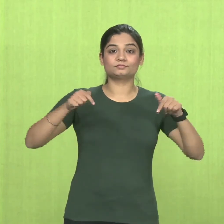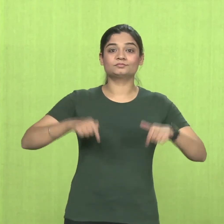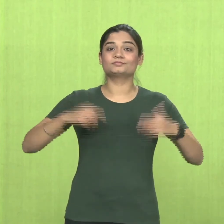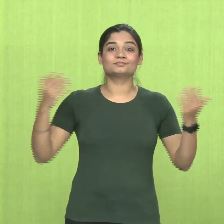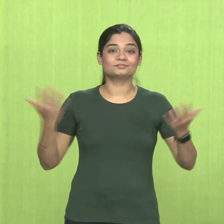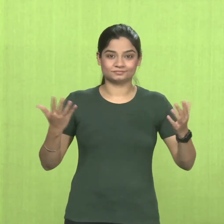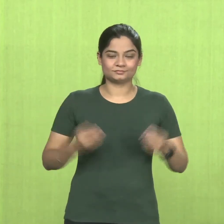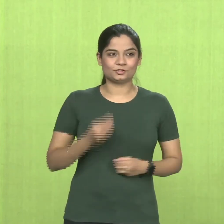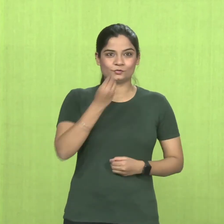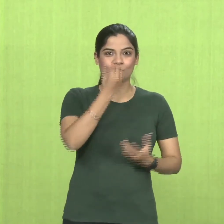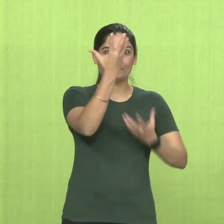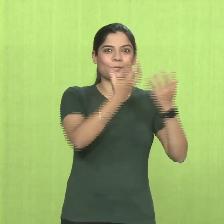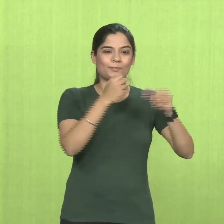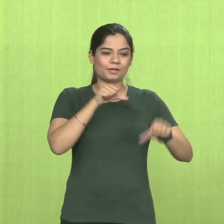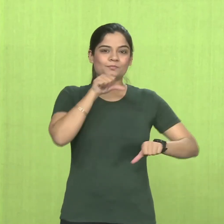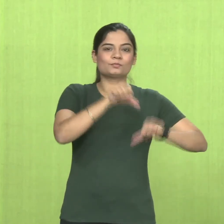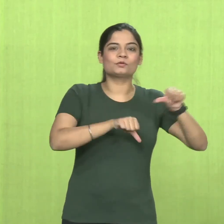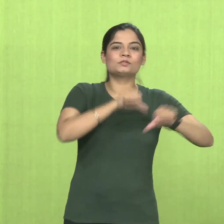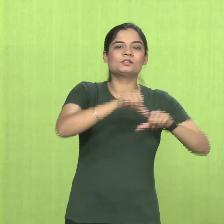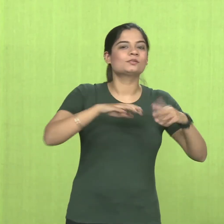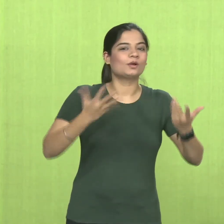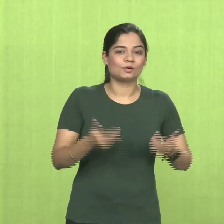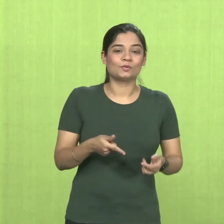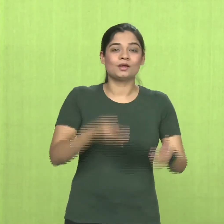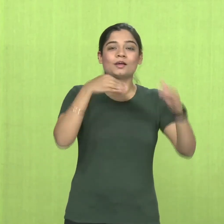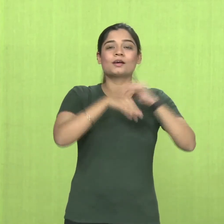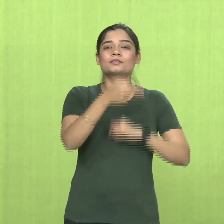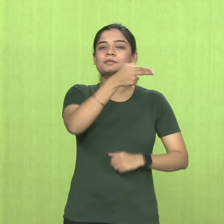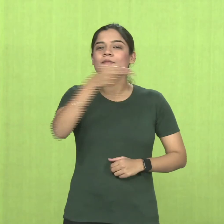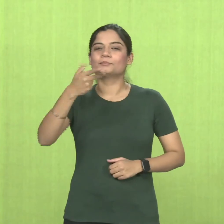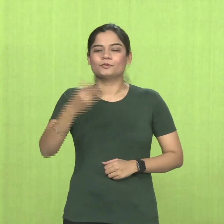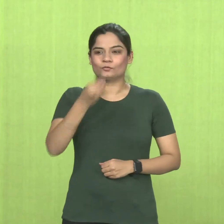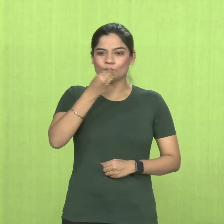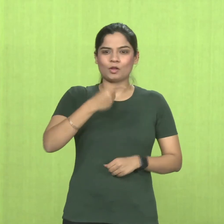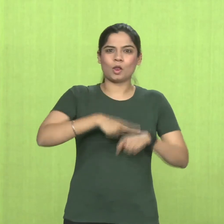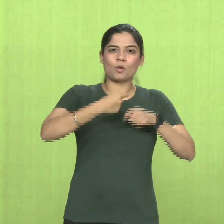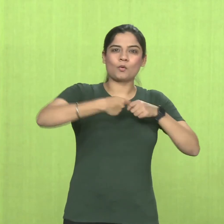Now let's discuss the selection, purchase and storage process for